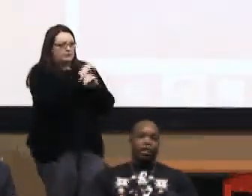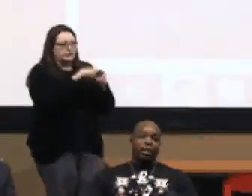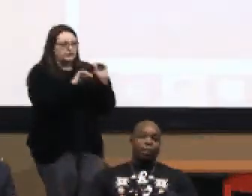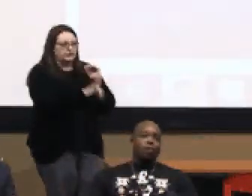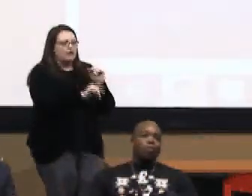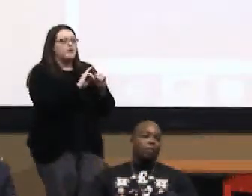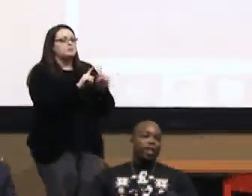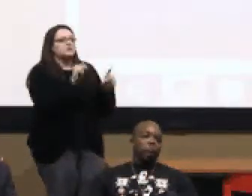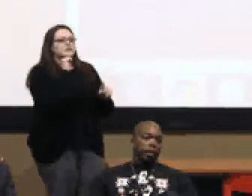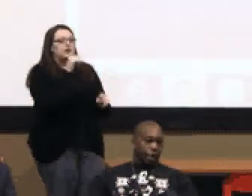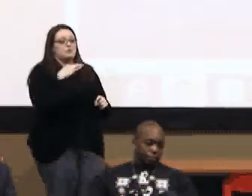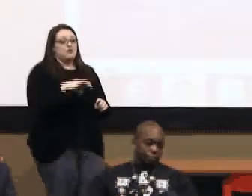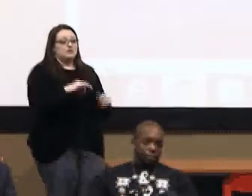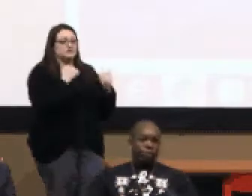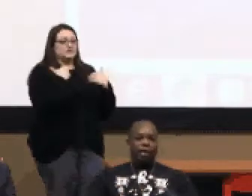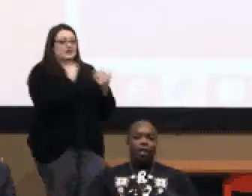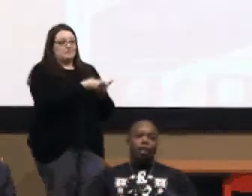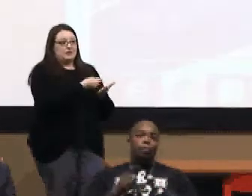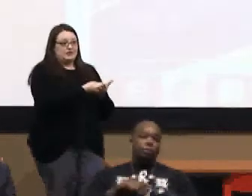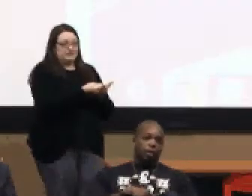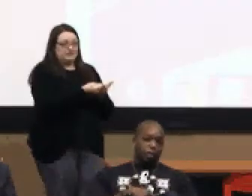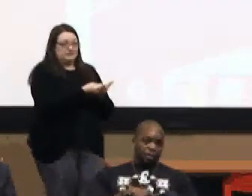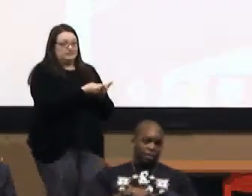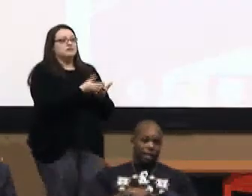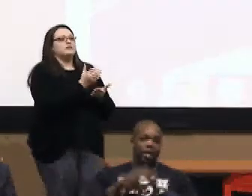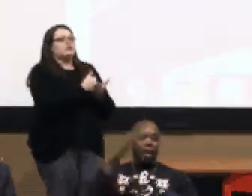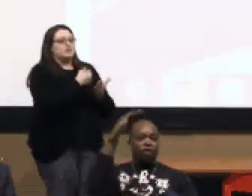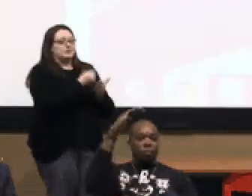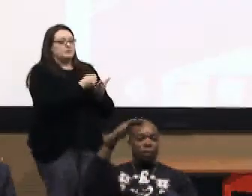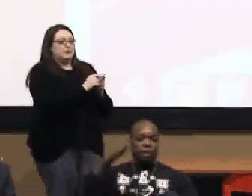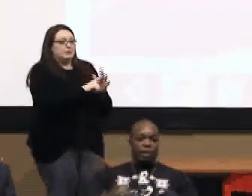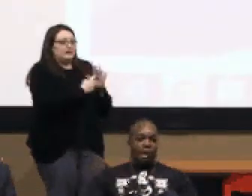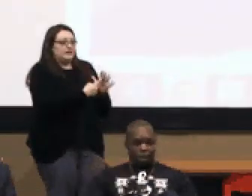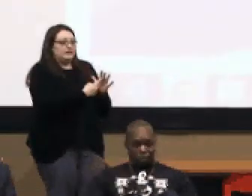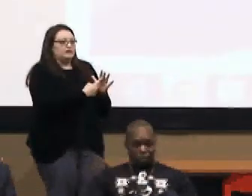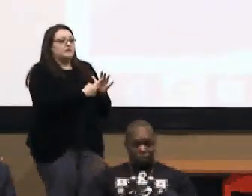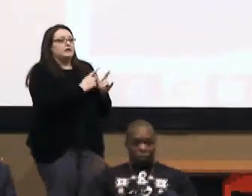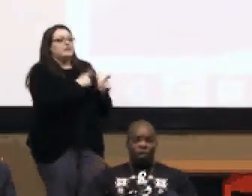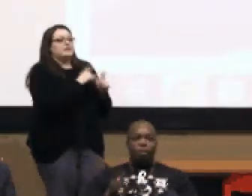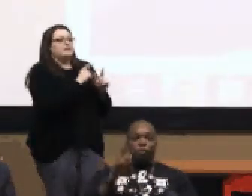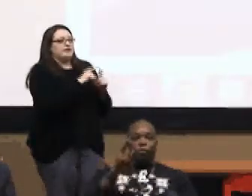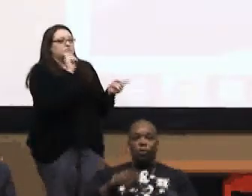this. Nonprofits have money. They get it up front, and they have to spend it down.